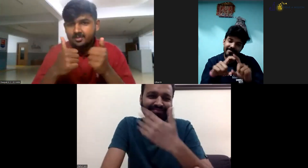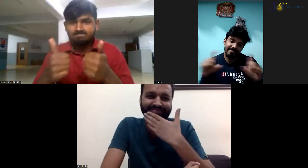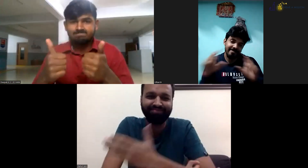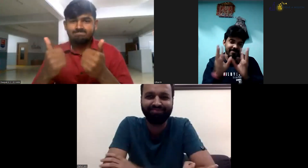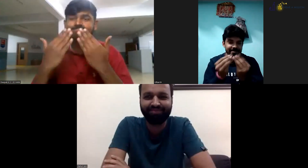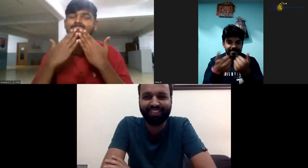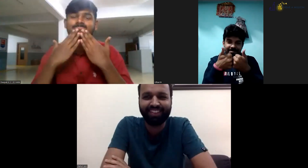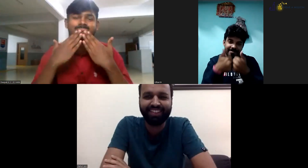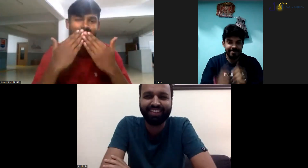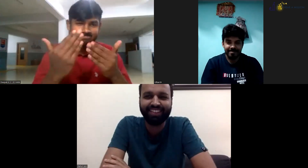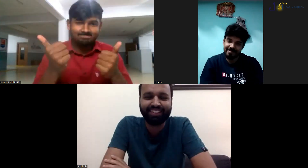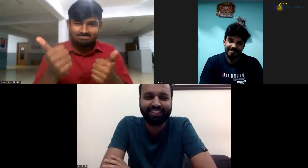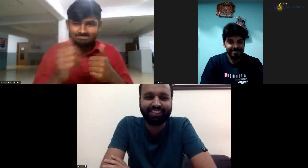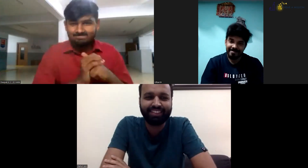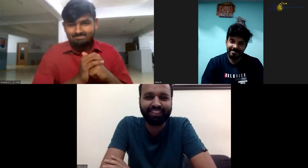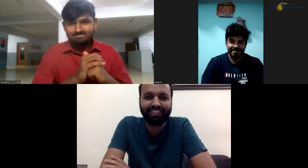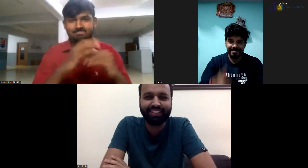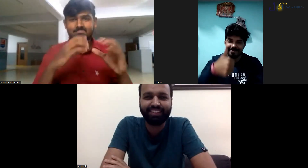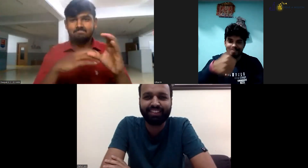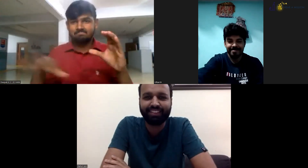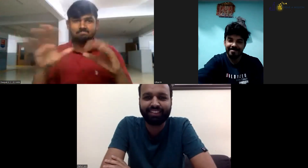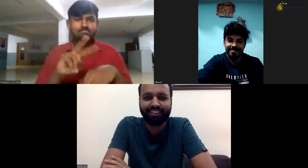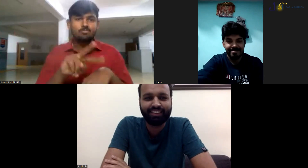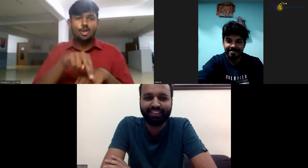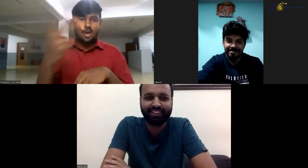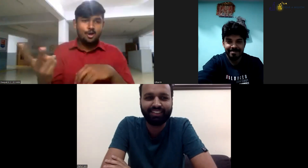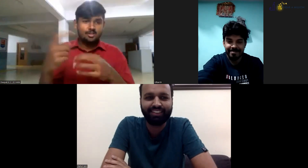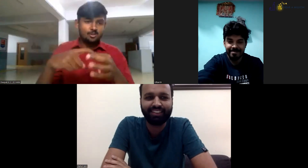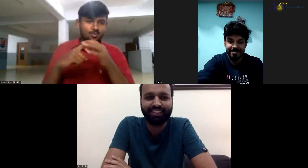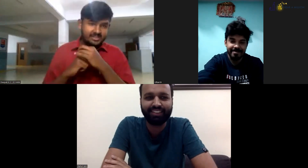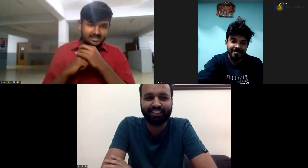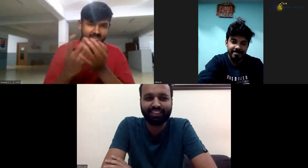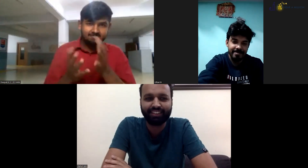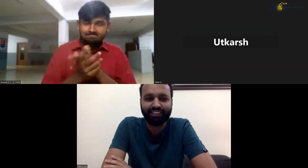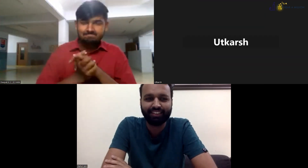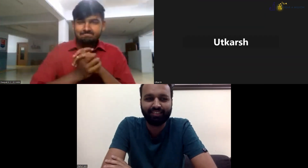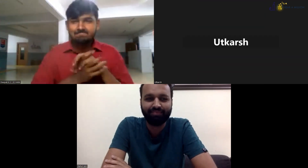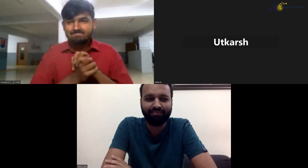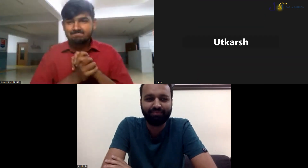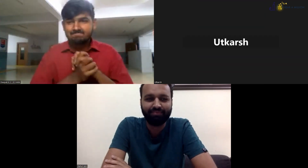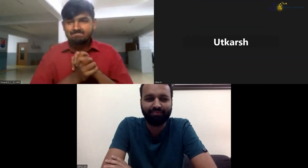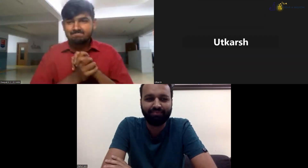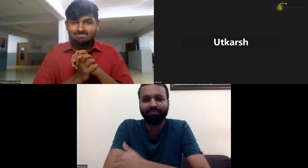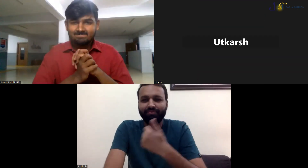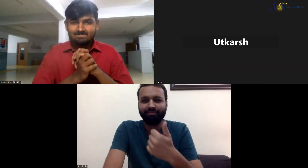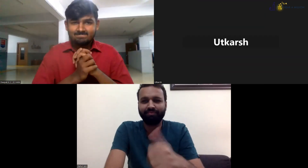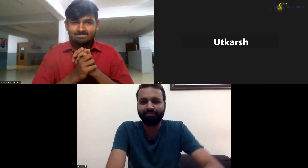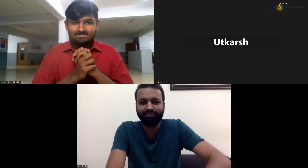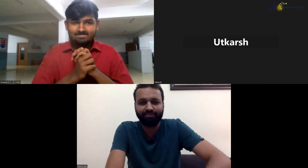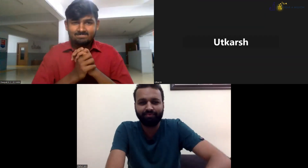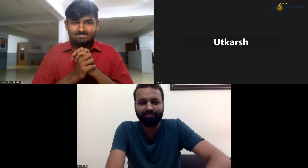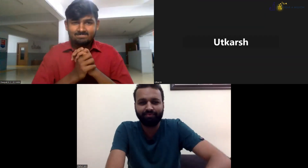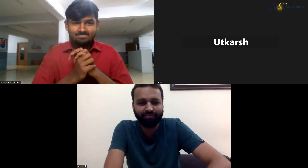will not give you the visa. Thank you, thank you. Can we have the